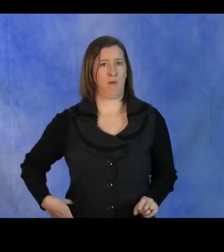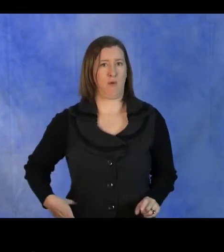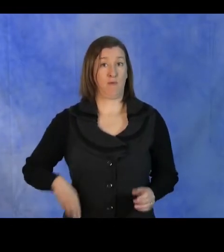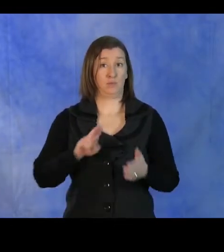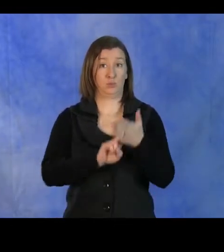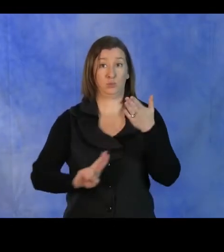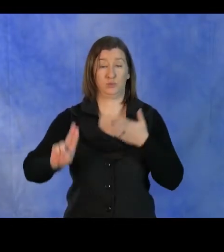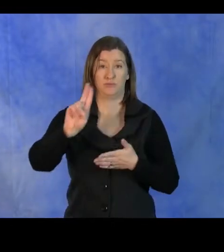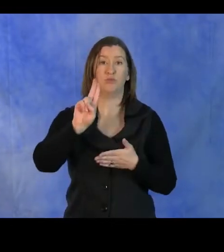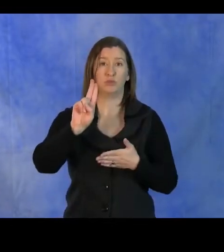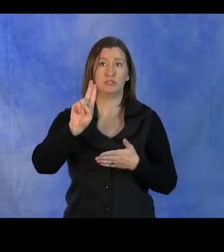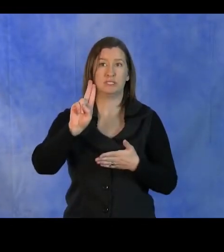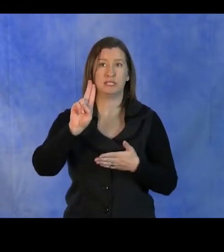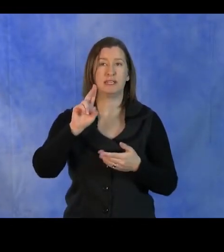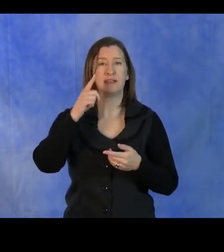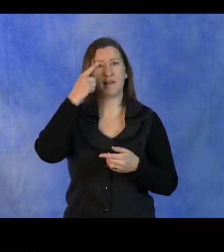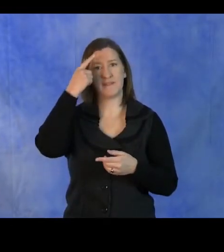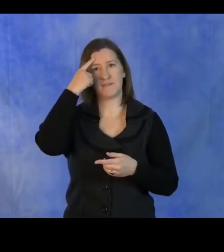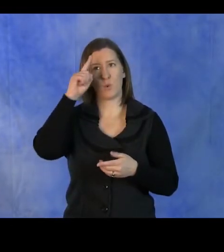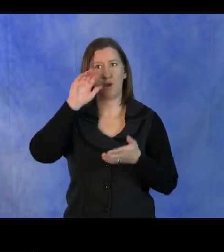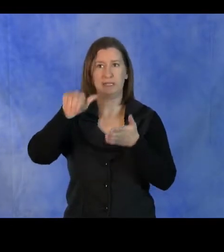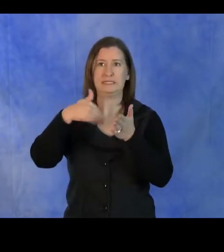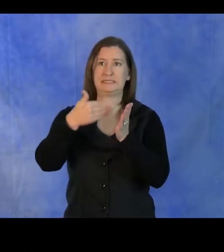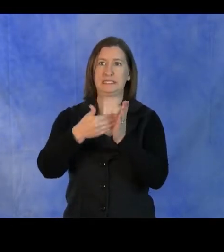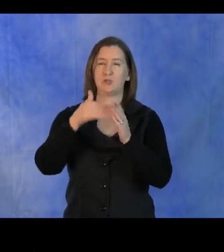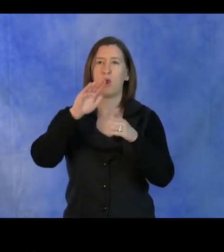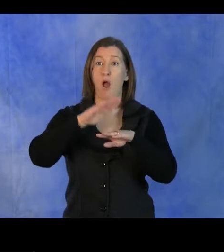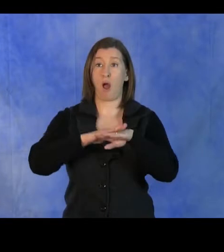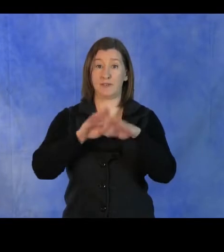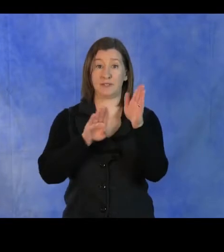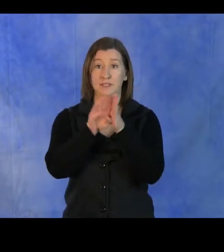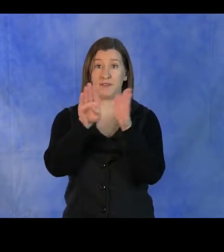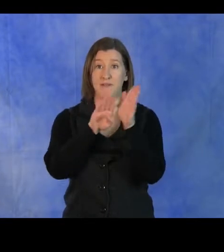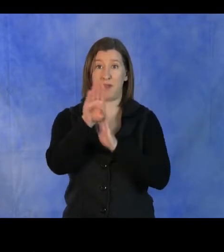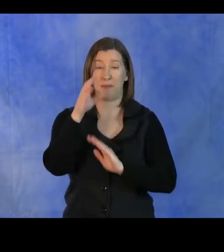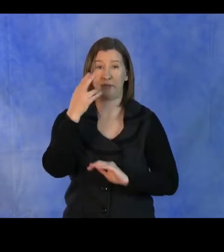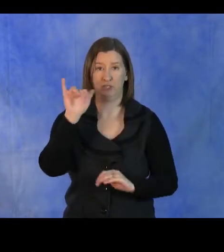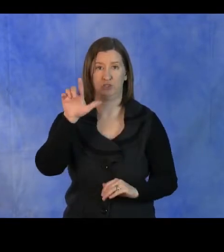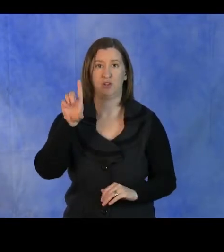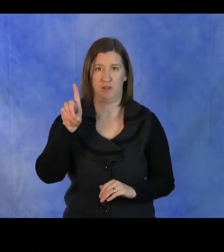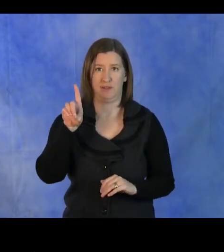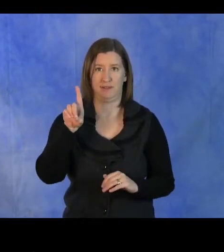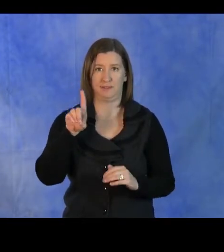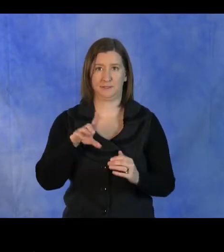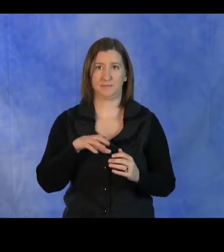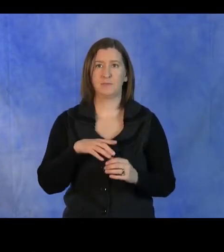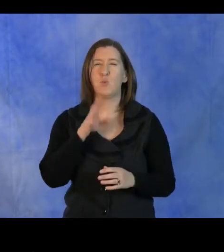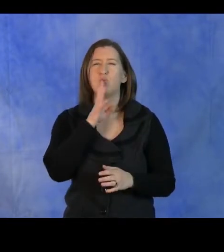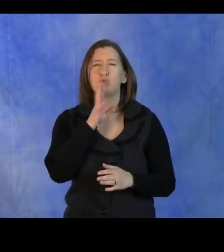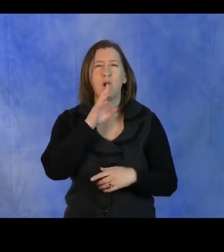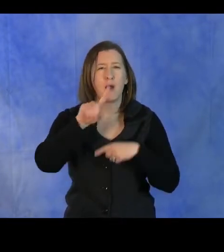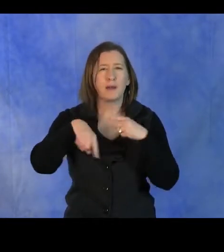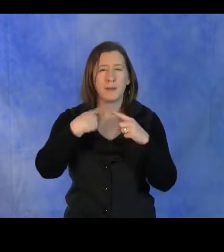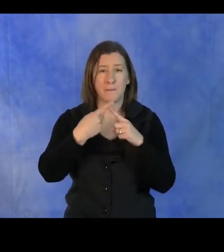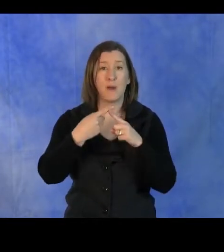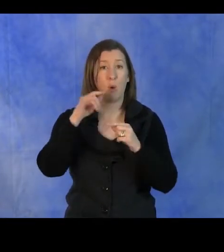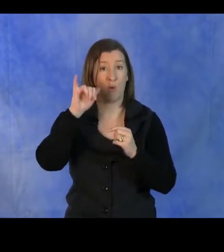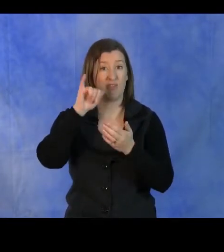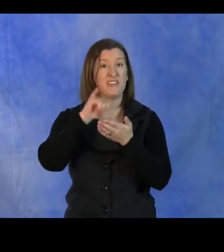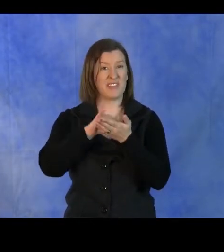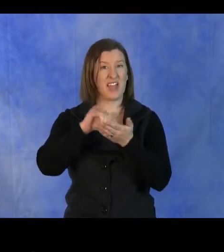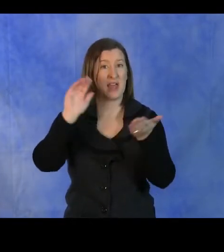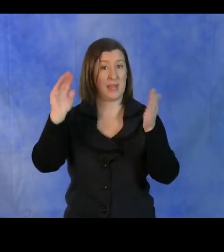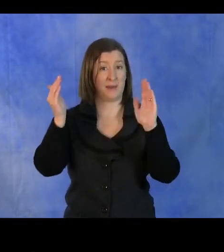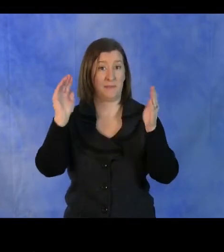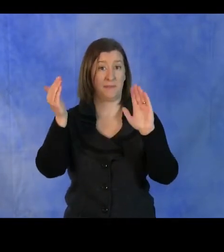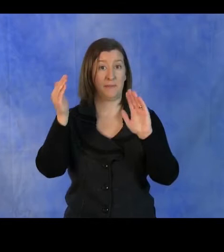Next, I'm going to show a video from Harvard University from the Center on the Developing